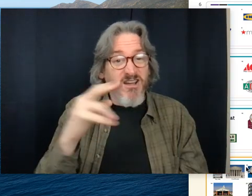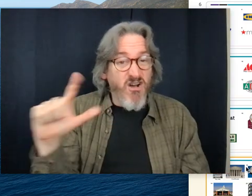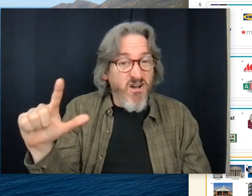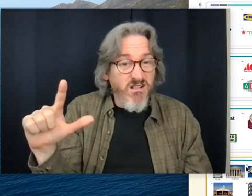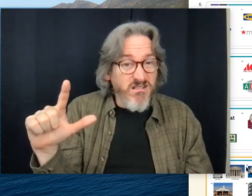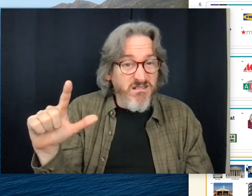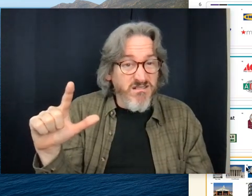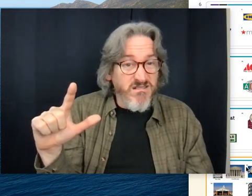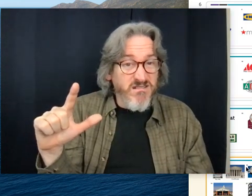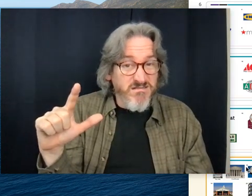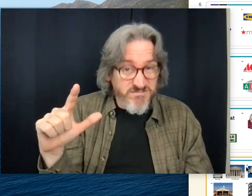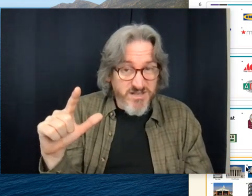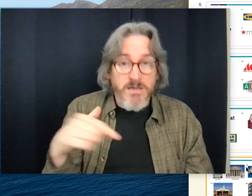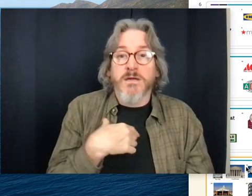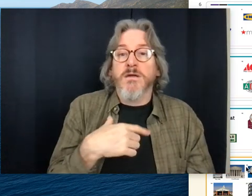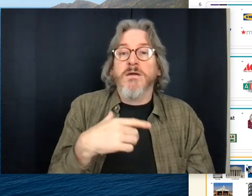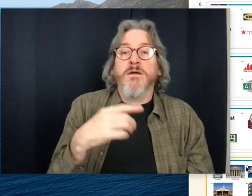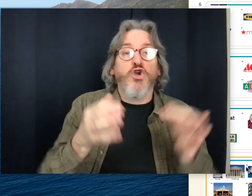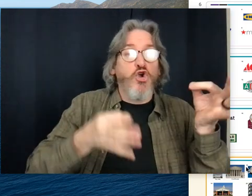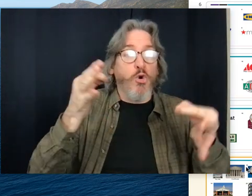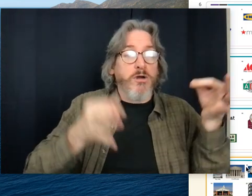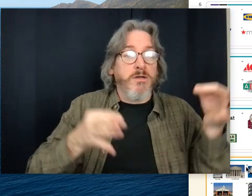City hall,